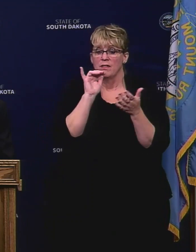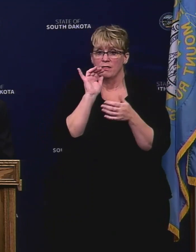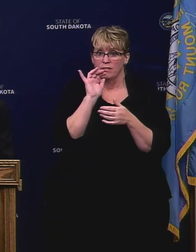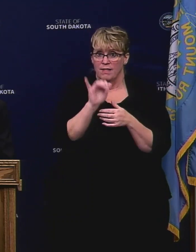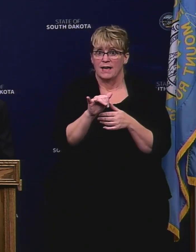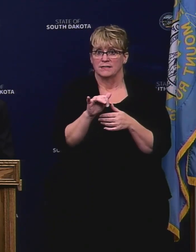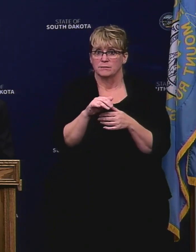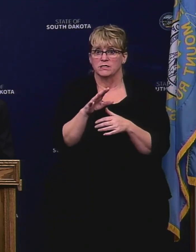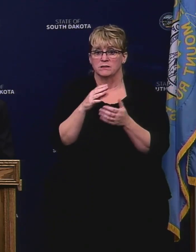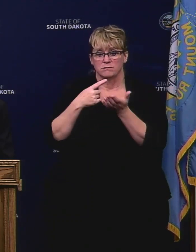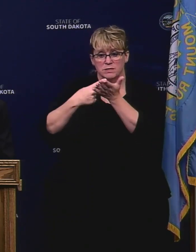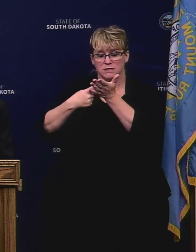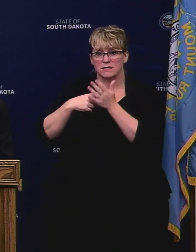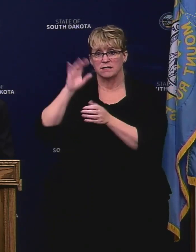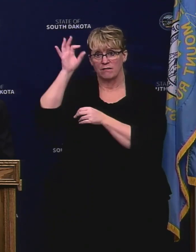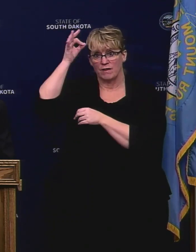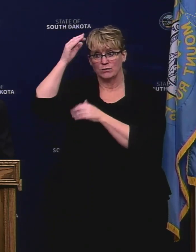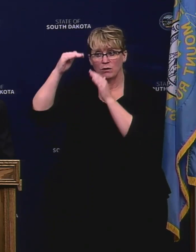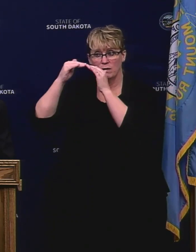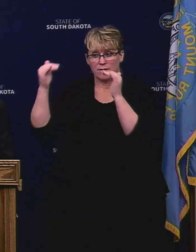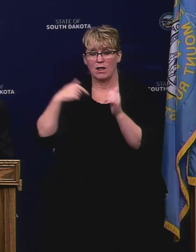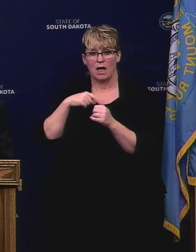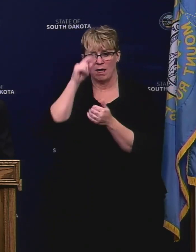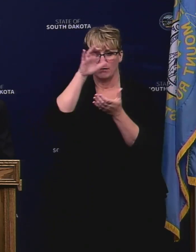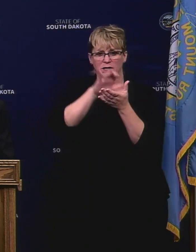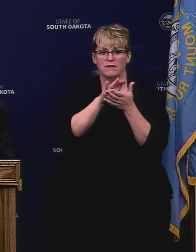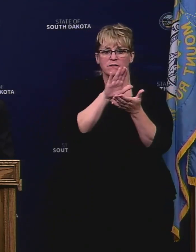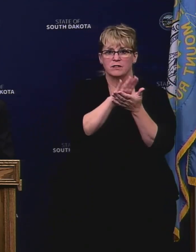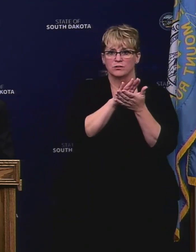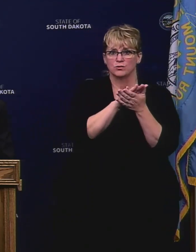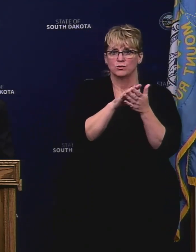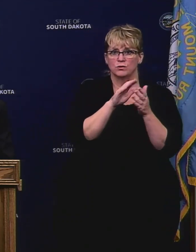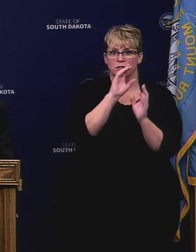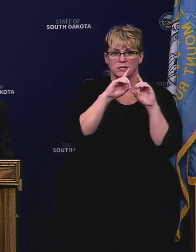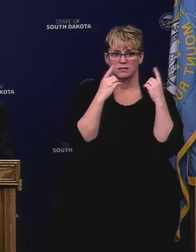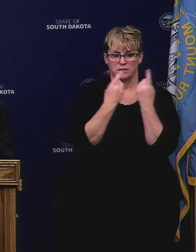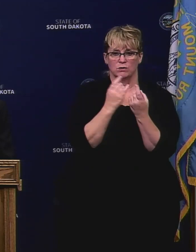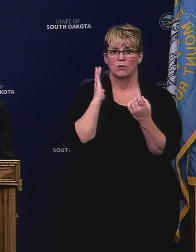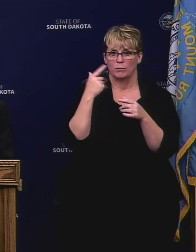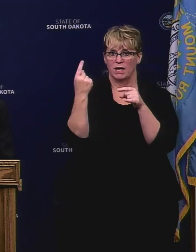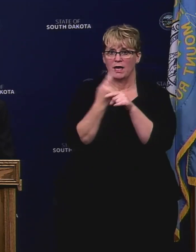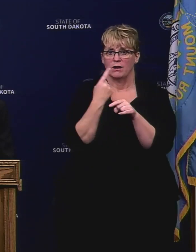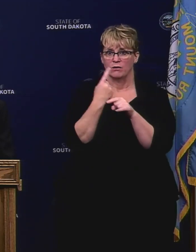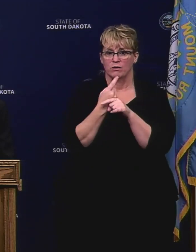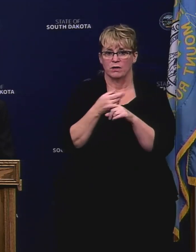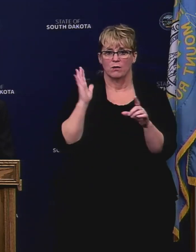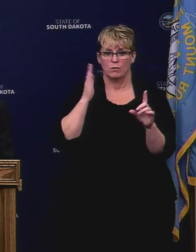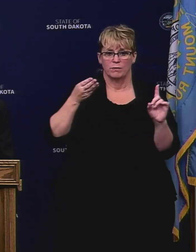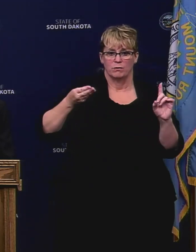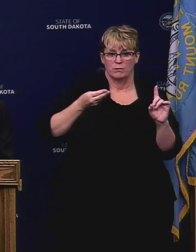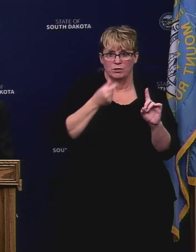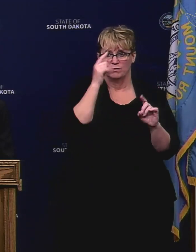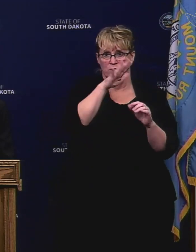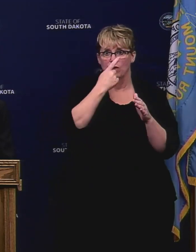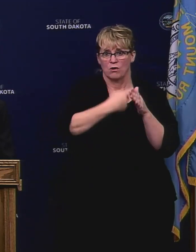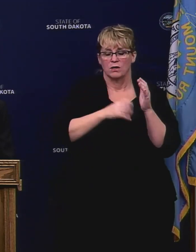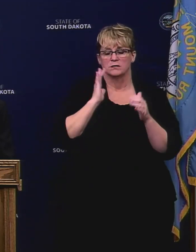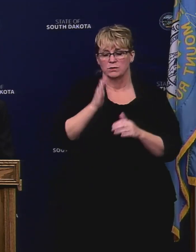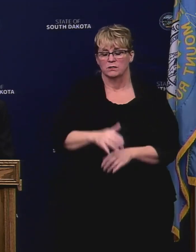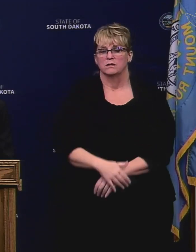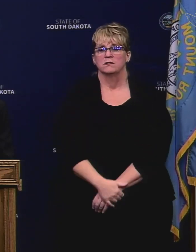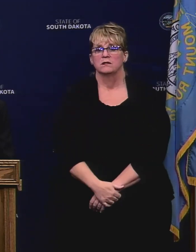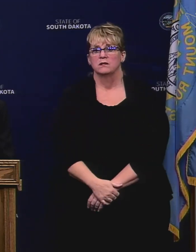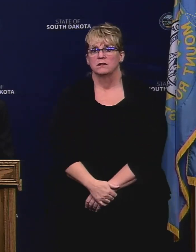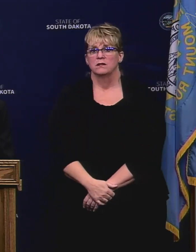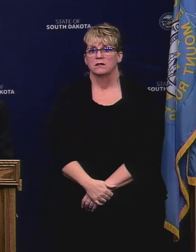that has been addressed at the federal level, that I believe those school districts will be adequately reimbursed for their costs. All right. Thank